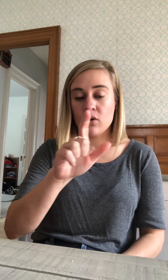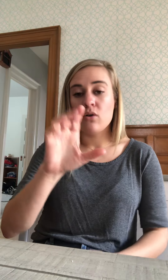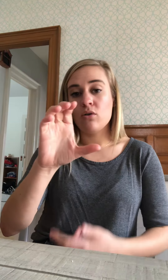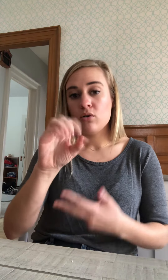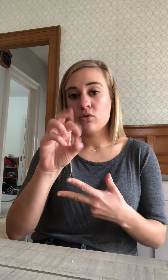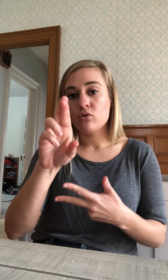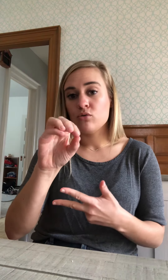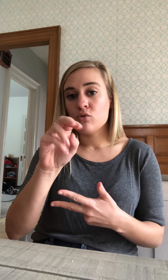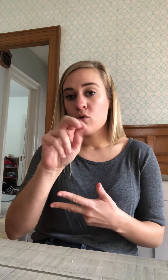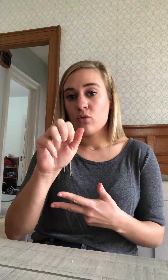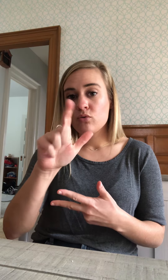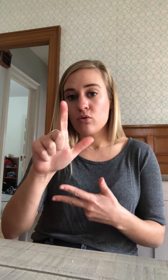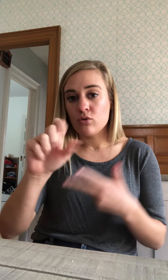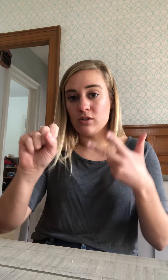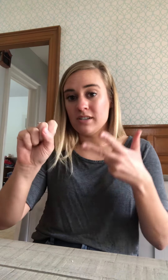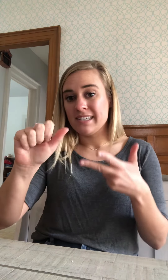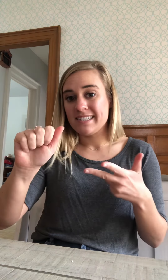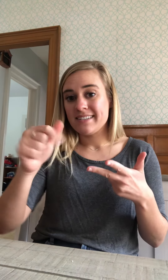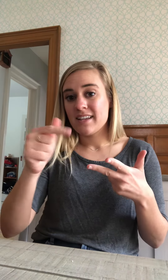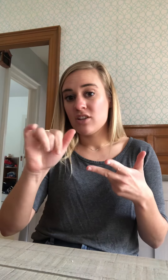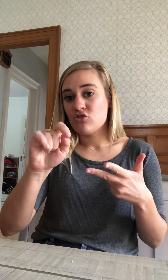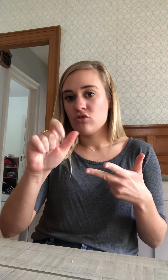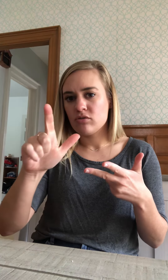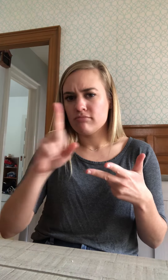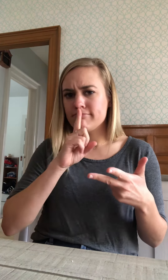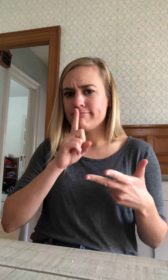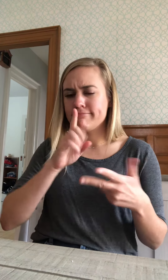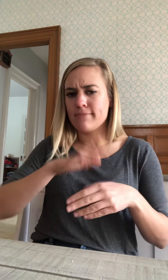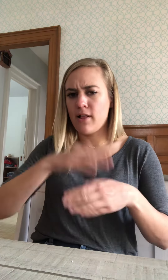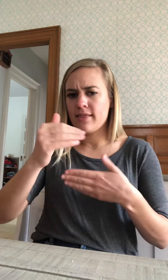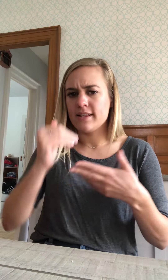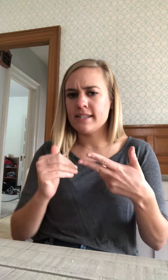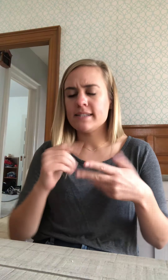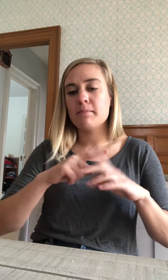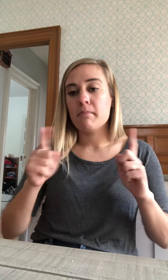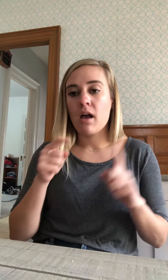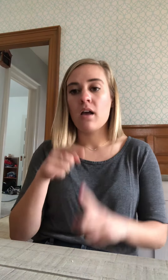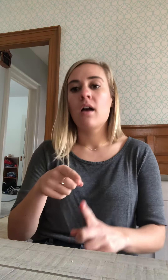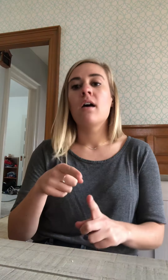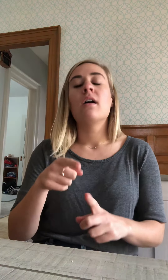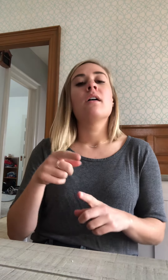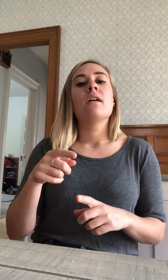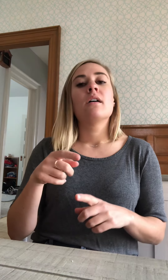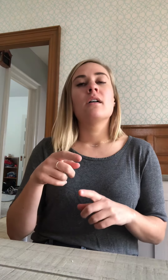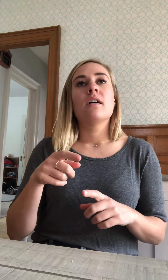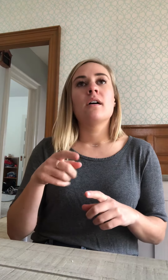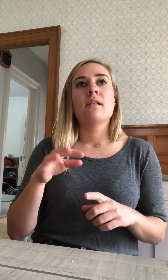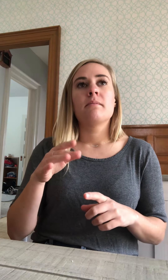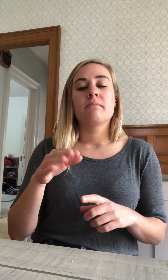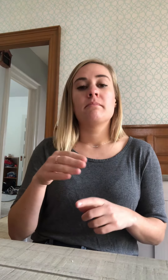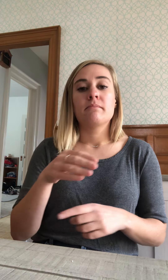here. That's probably the least helpful, but the images are obtained in an axial plane, but with